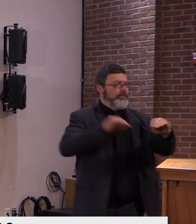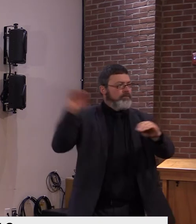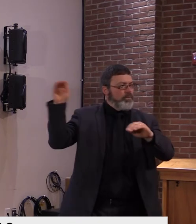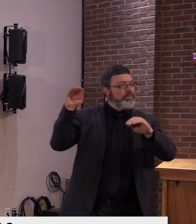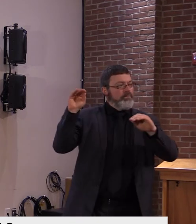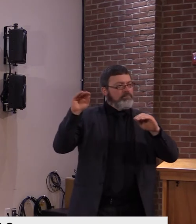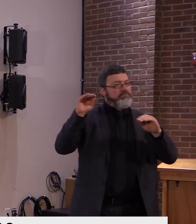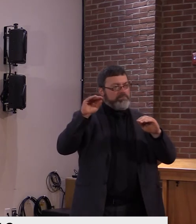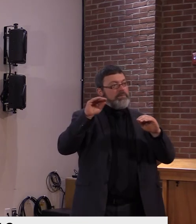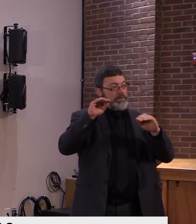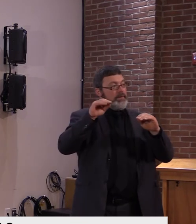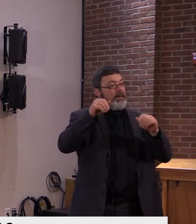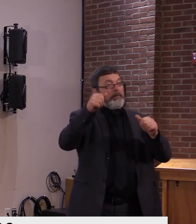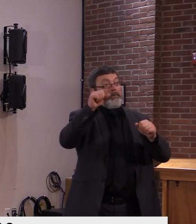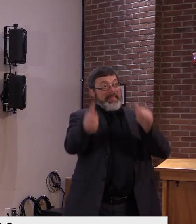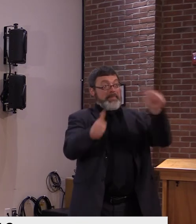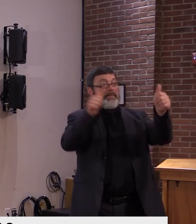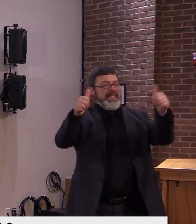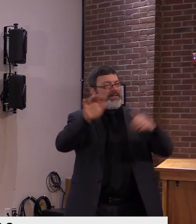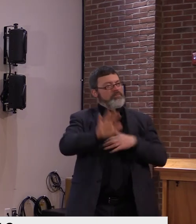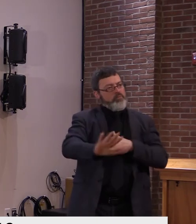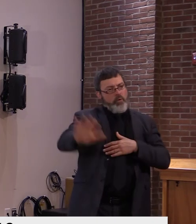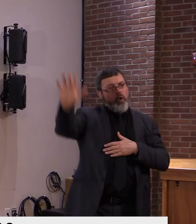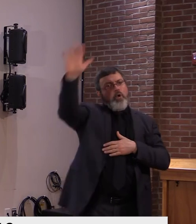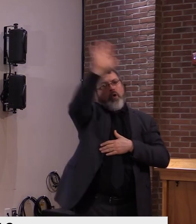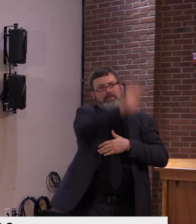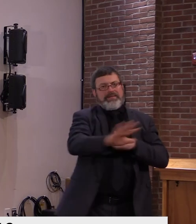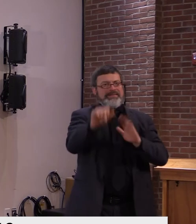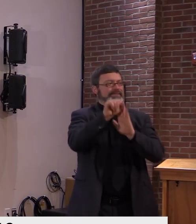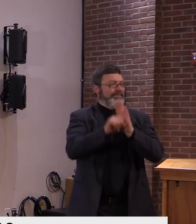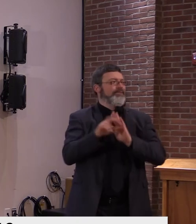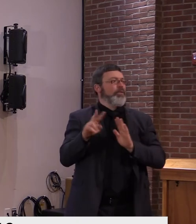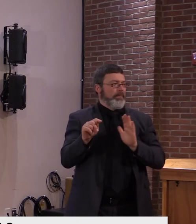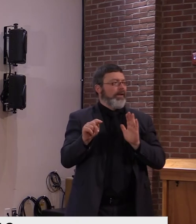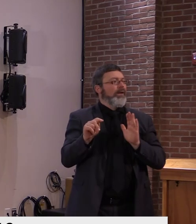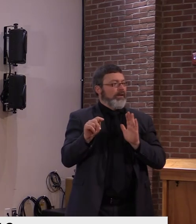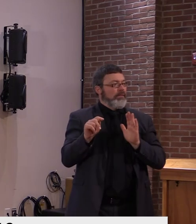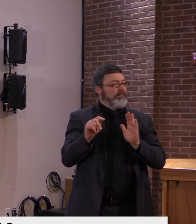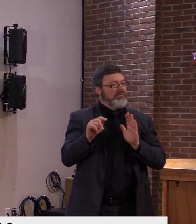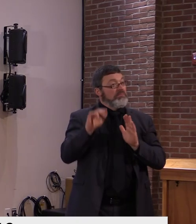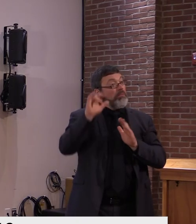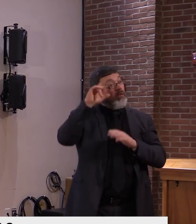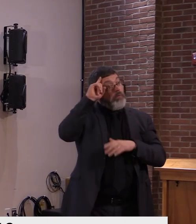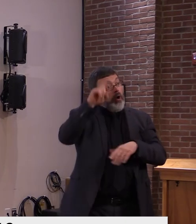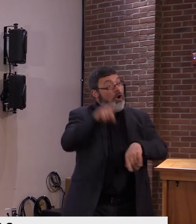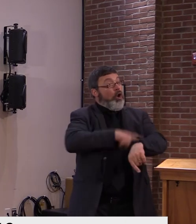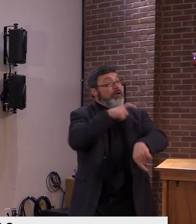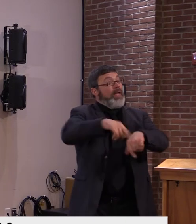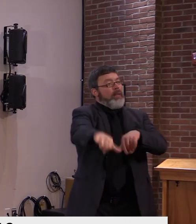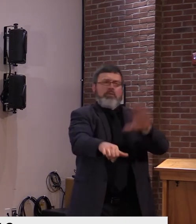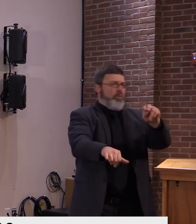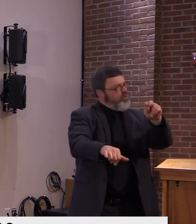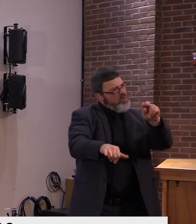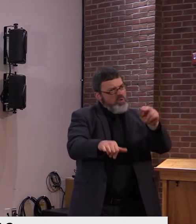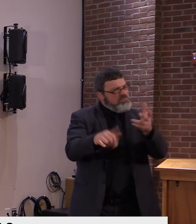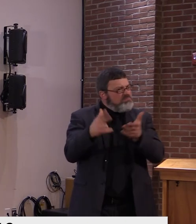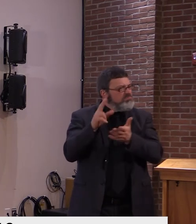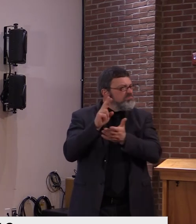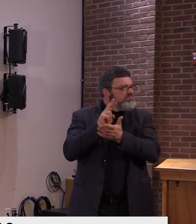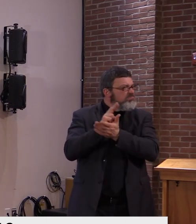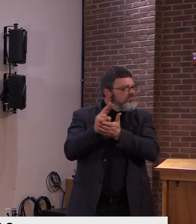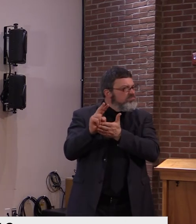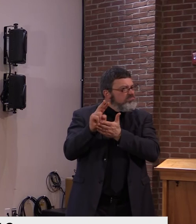state that can fill in for those short period of time. We've been successful in doing that on numerous occasions,